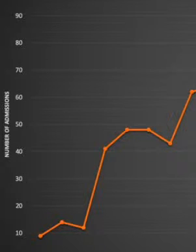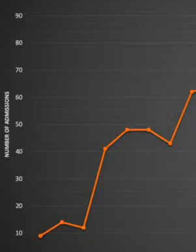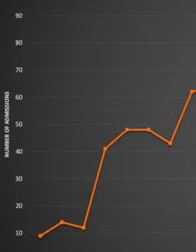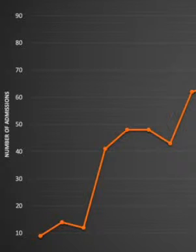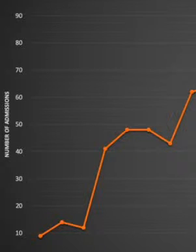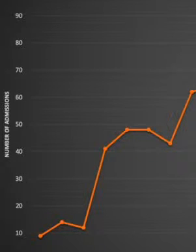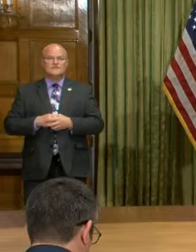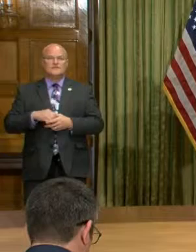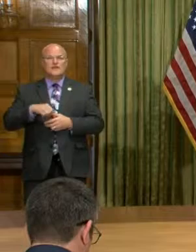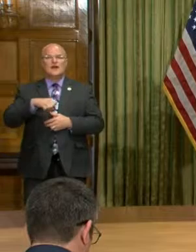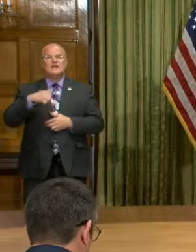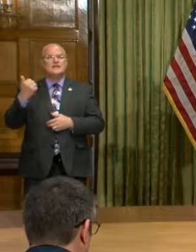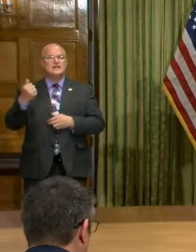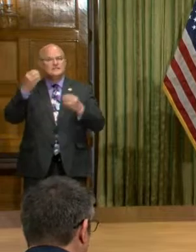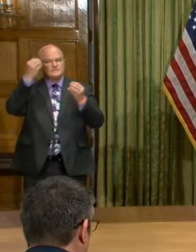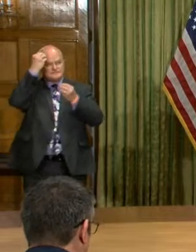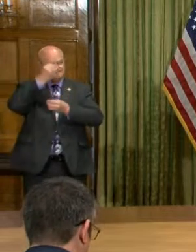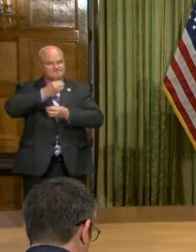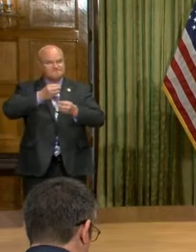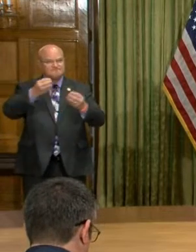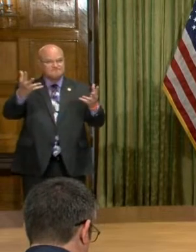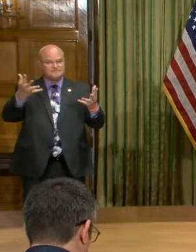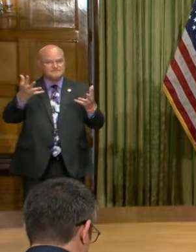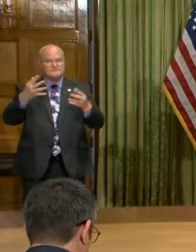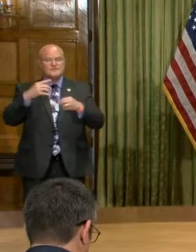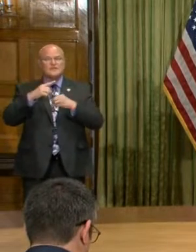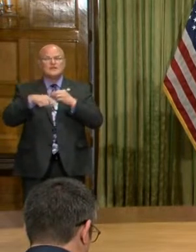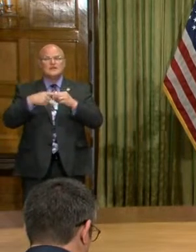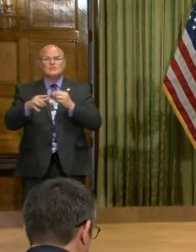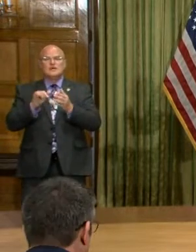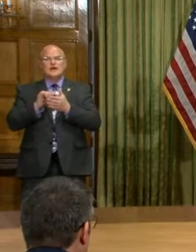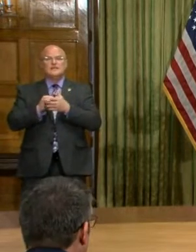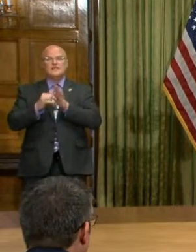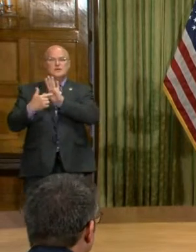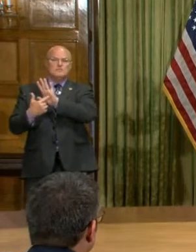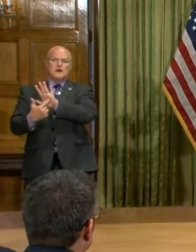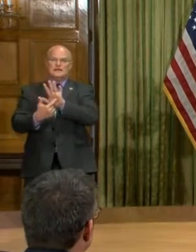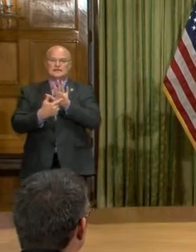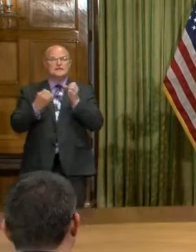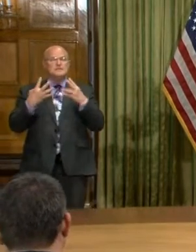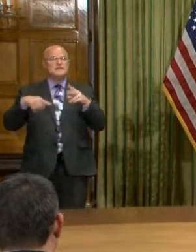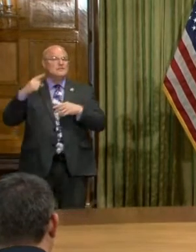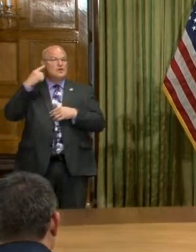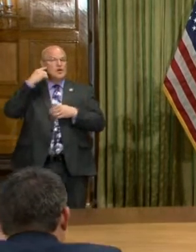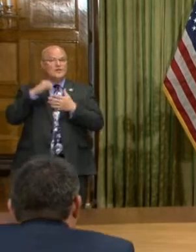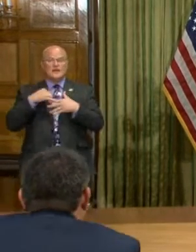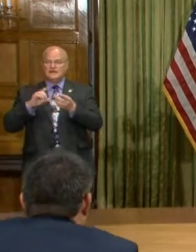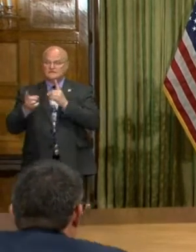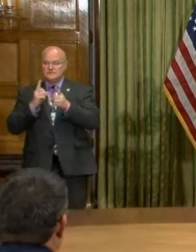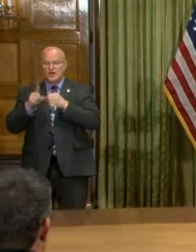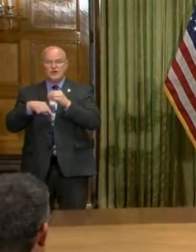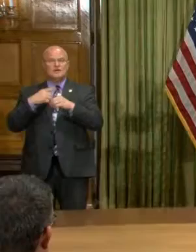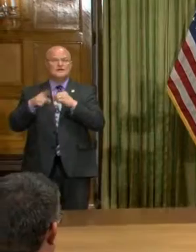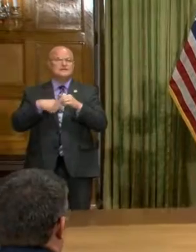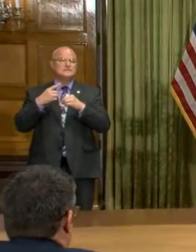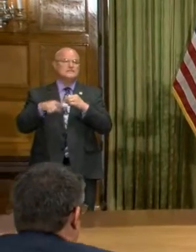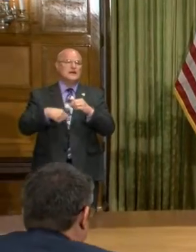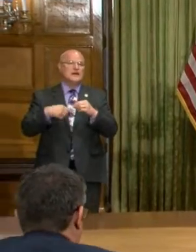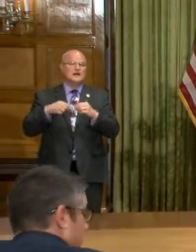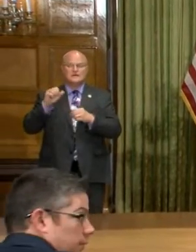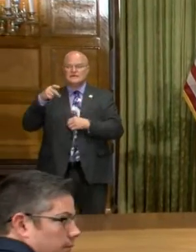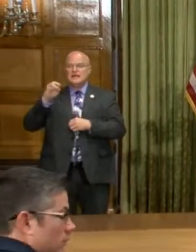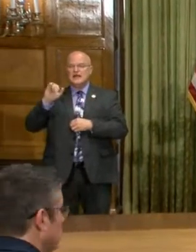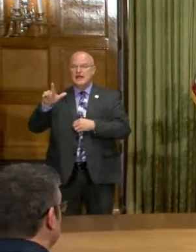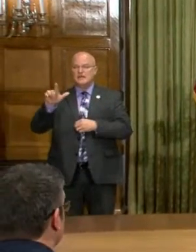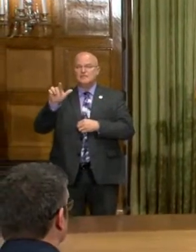Just another general comment, and that is in reference to the modeling. Many of you have heard that I've talked about